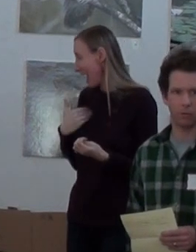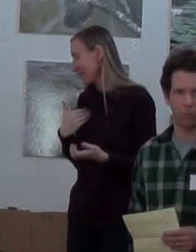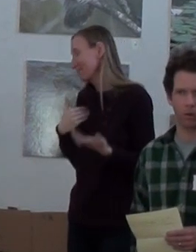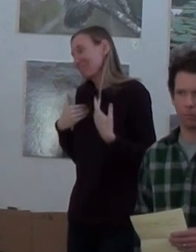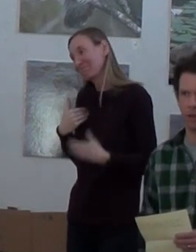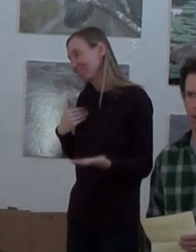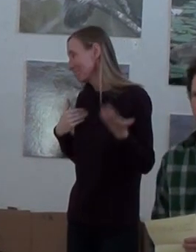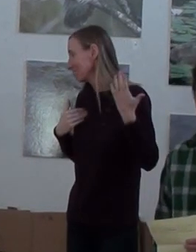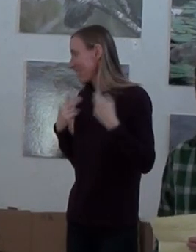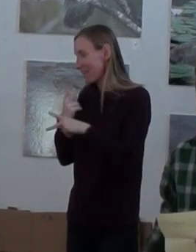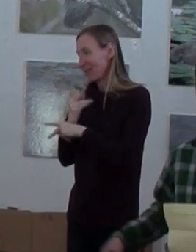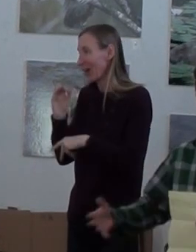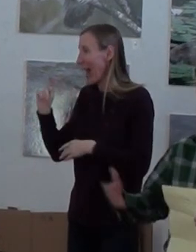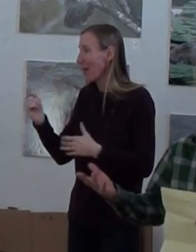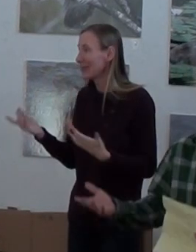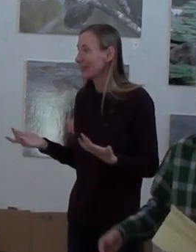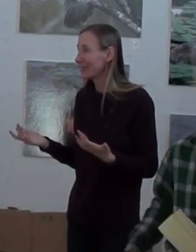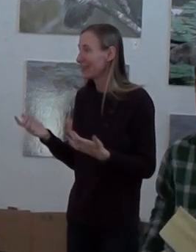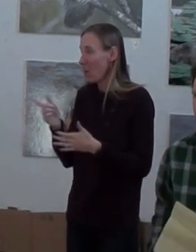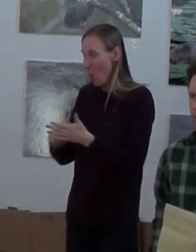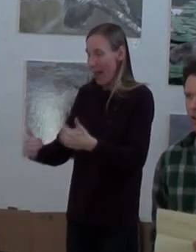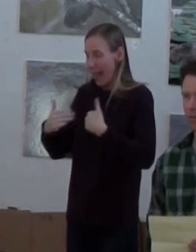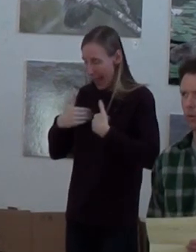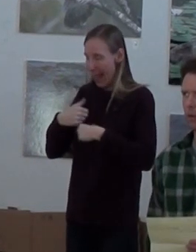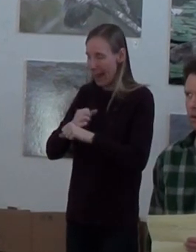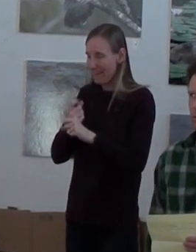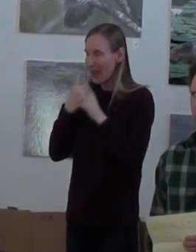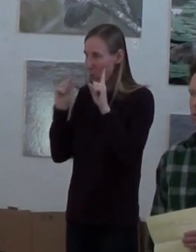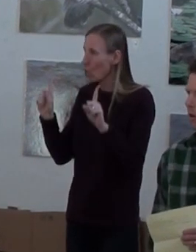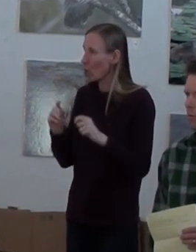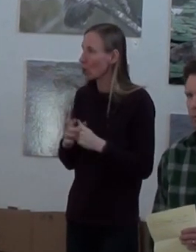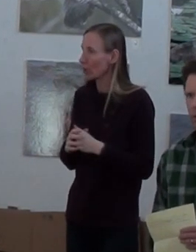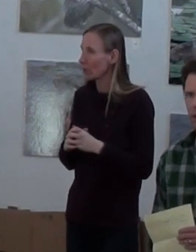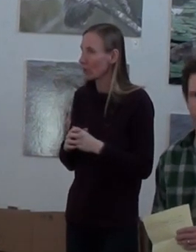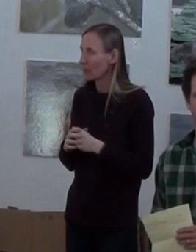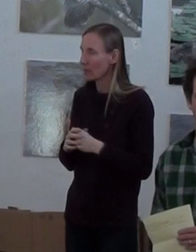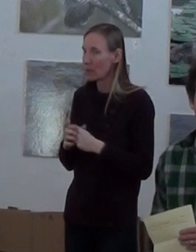anything. I made what I had, I made it work.